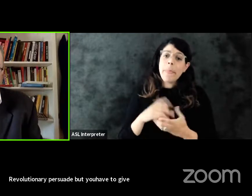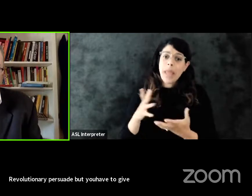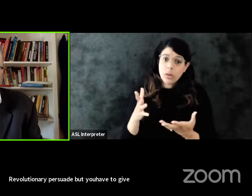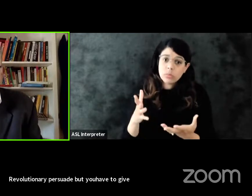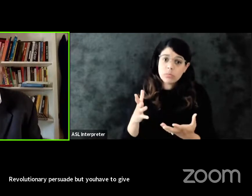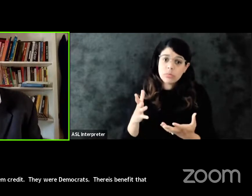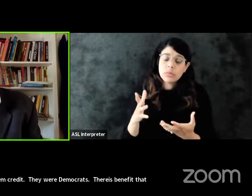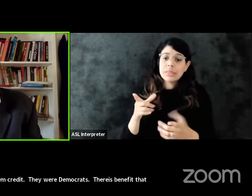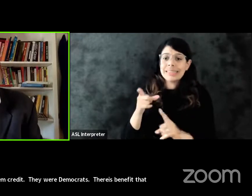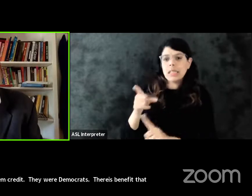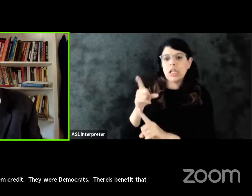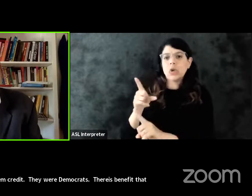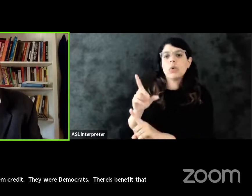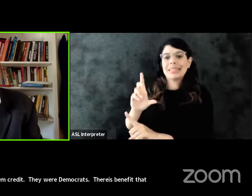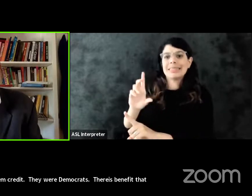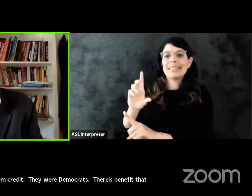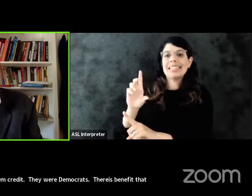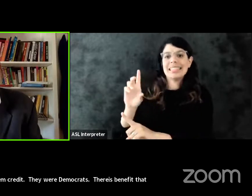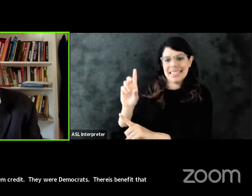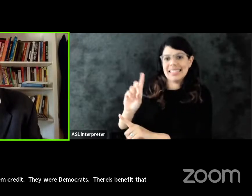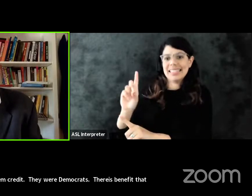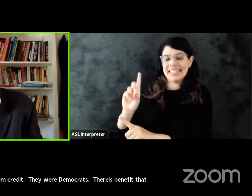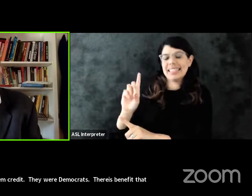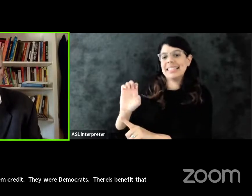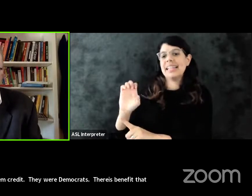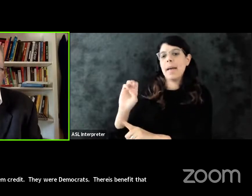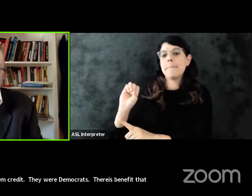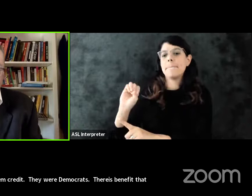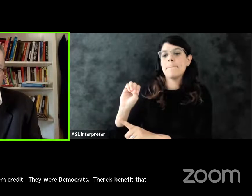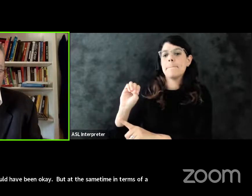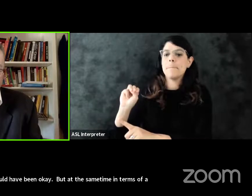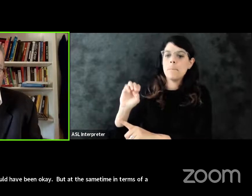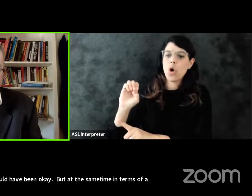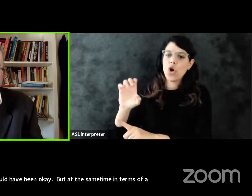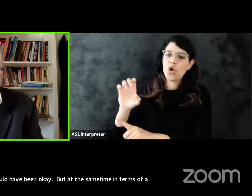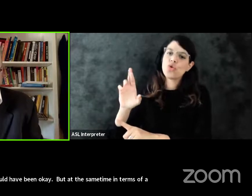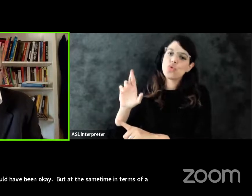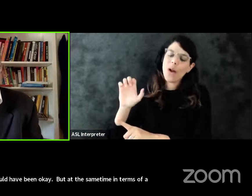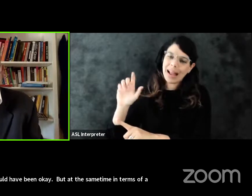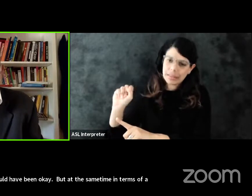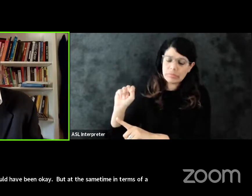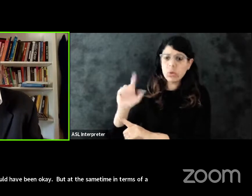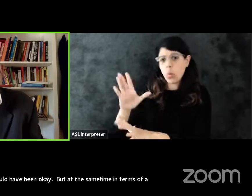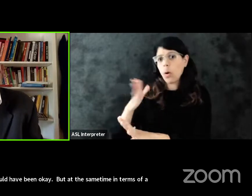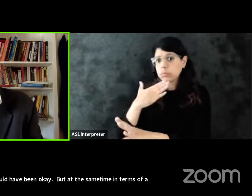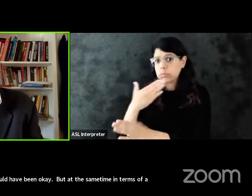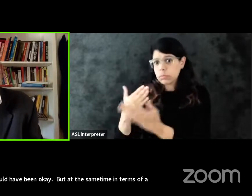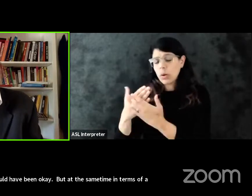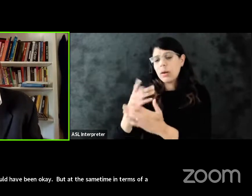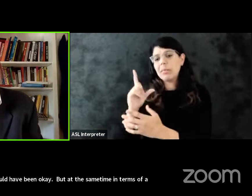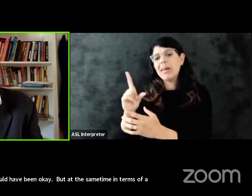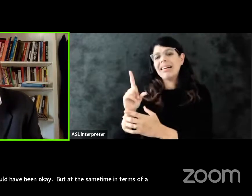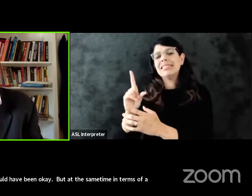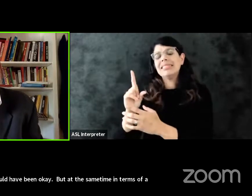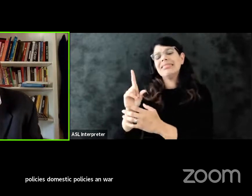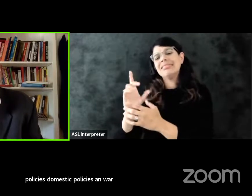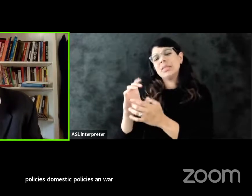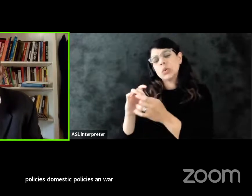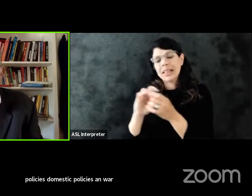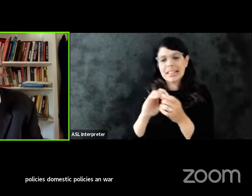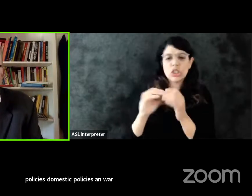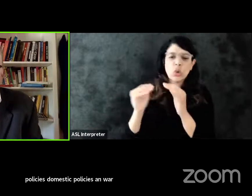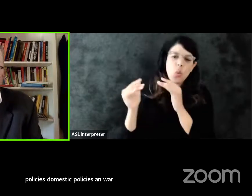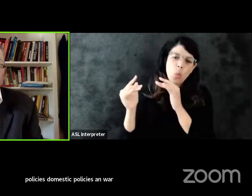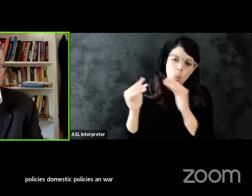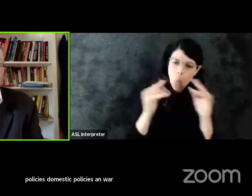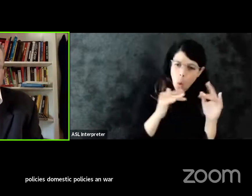of the policies, domestic policies and war policies, not too good. So we have to. Your generation now has to pick